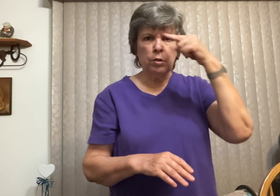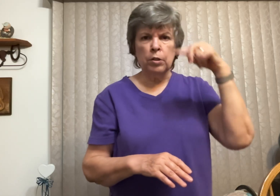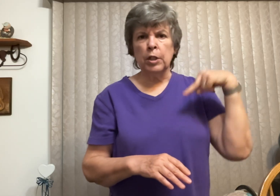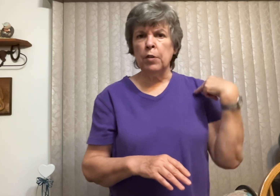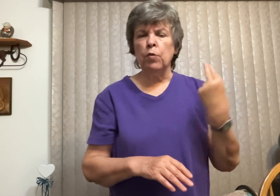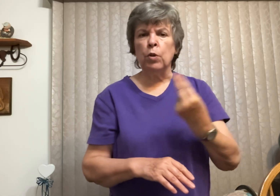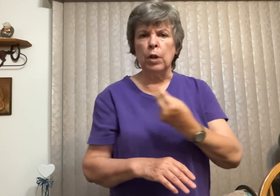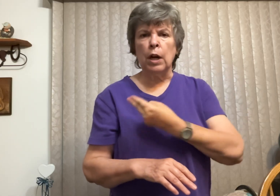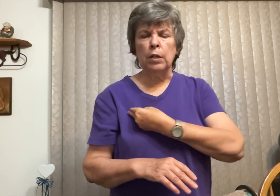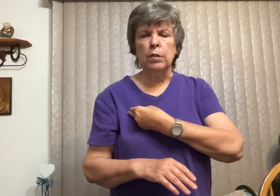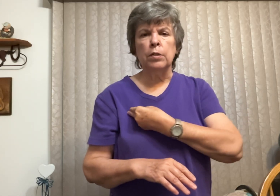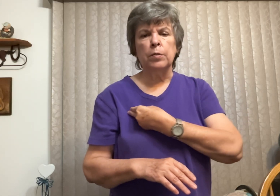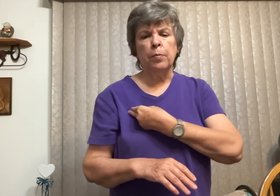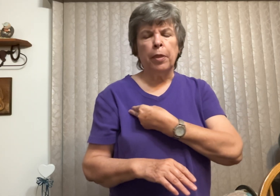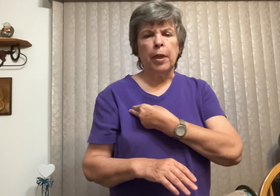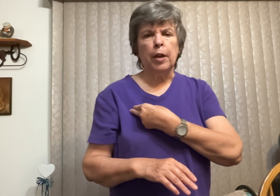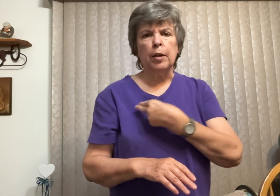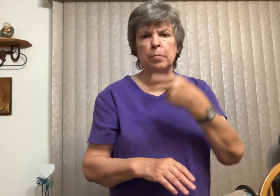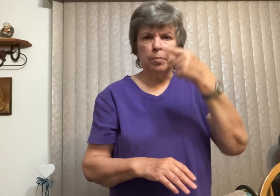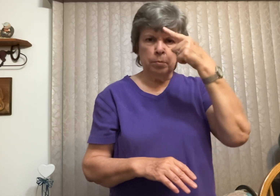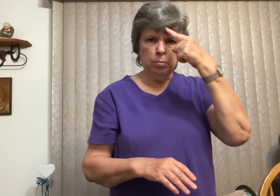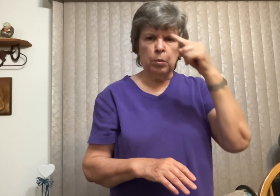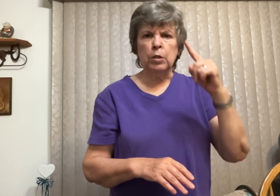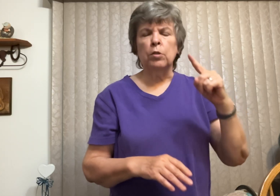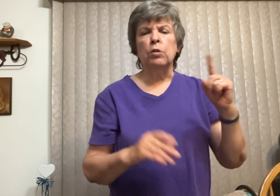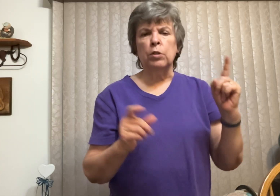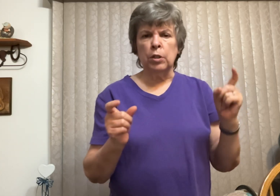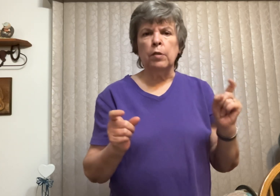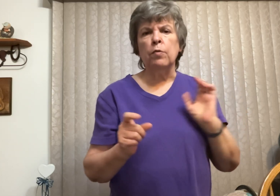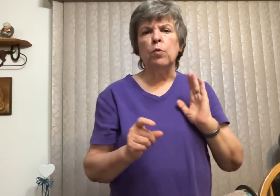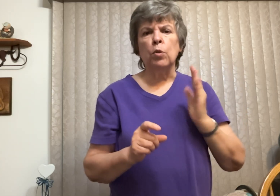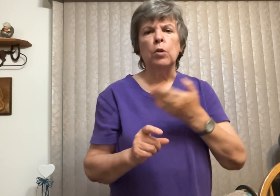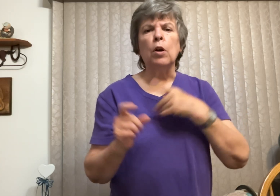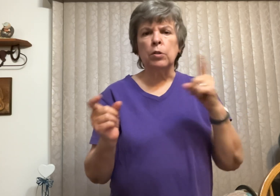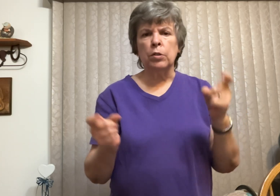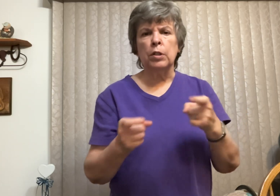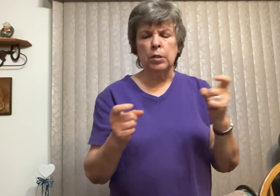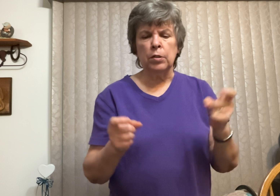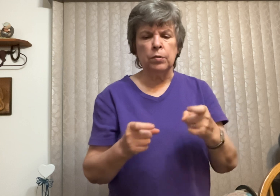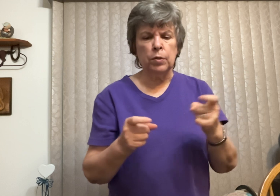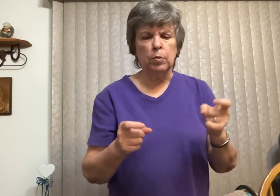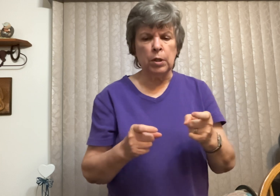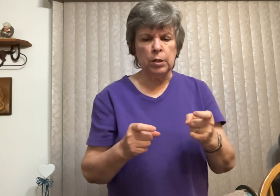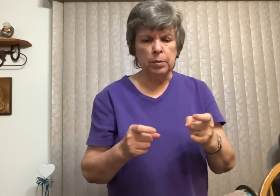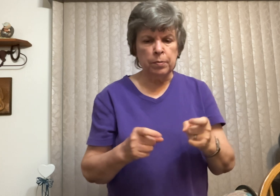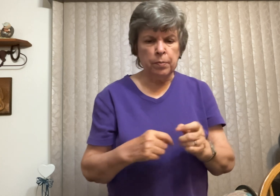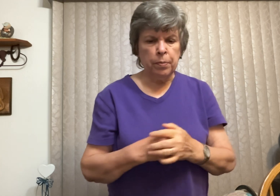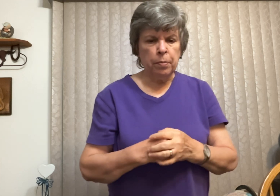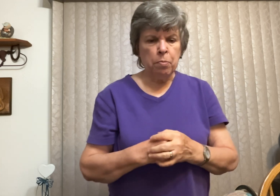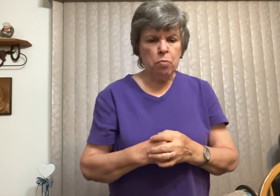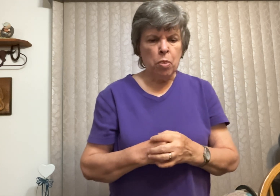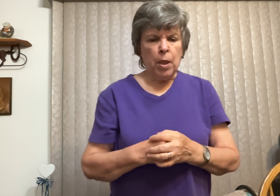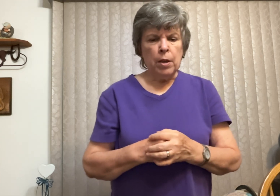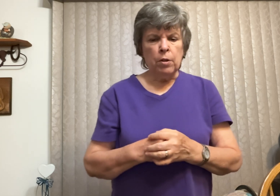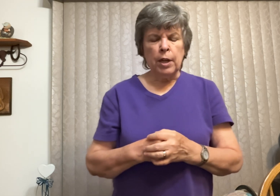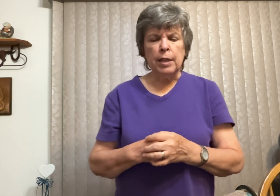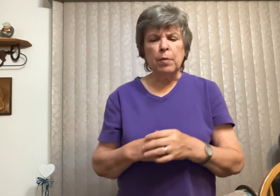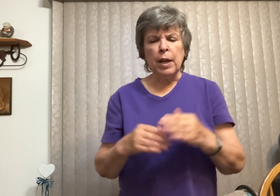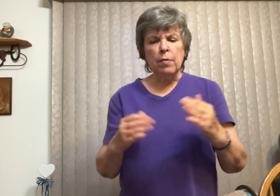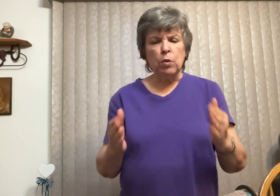say for us, but you could say for our sins if you wanted. Okay, and then we have the